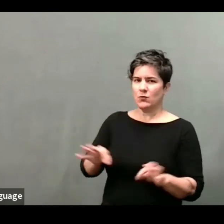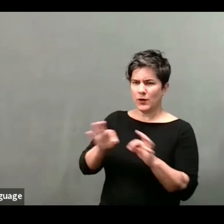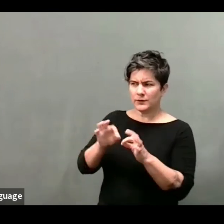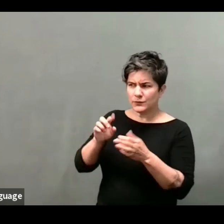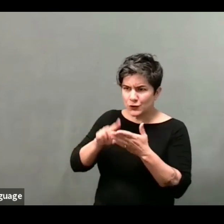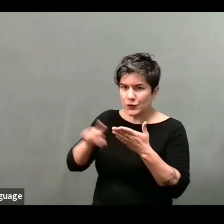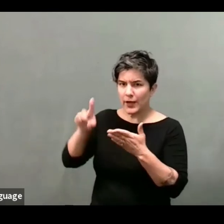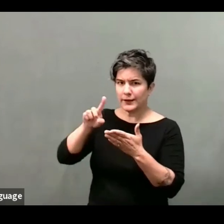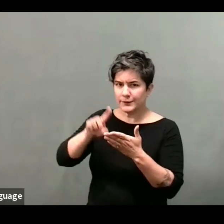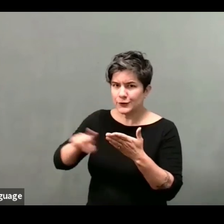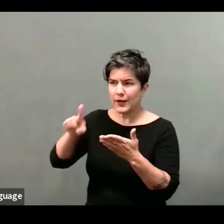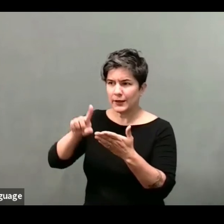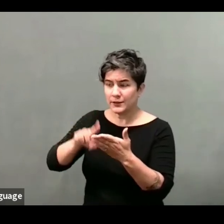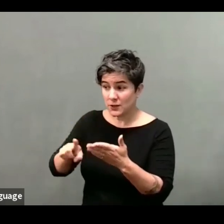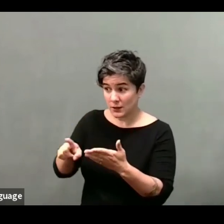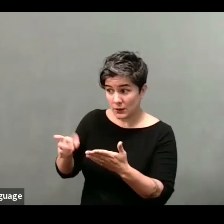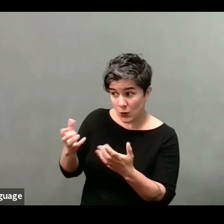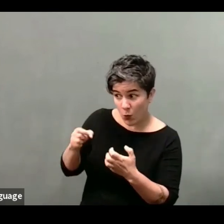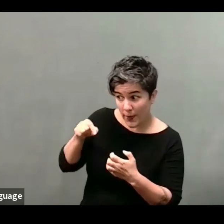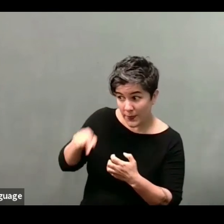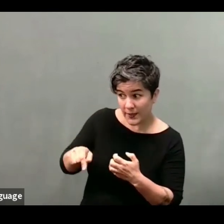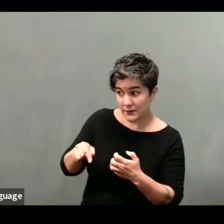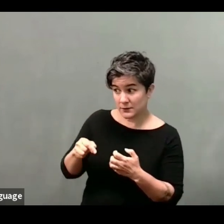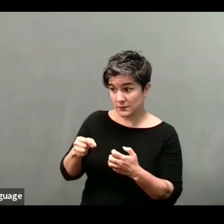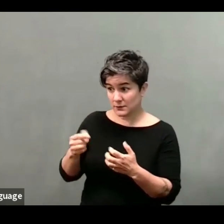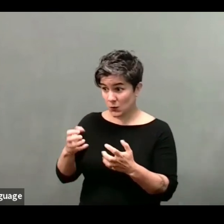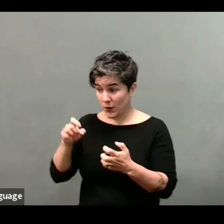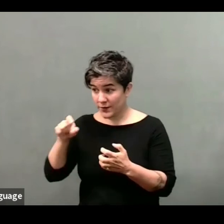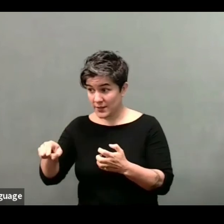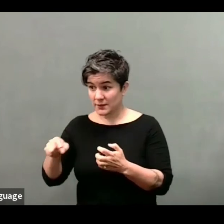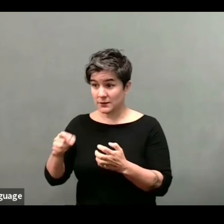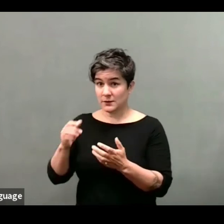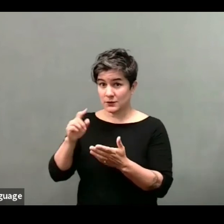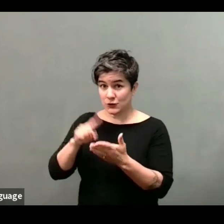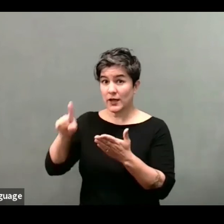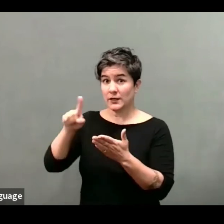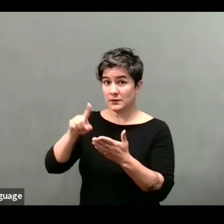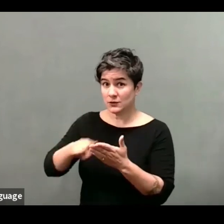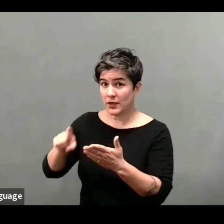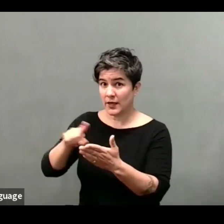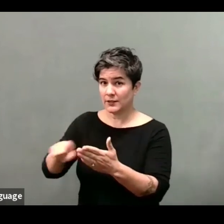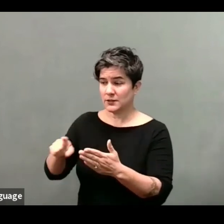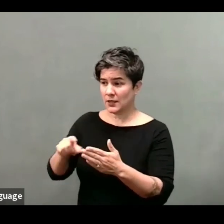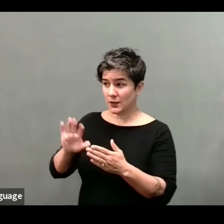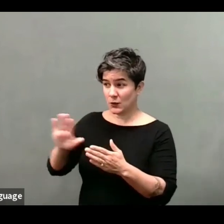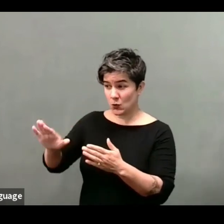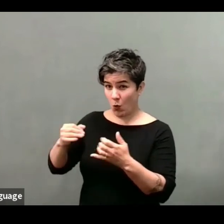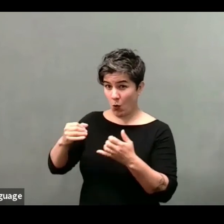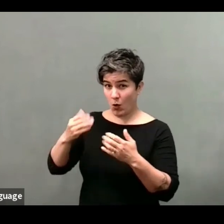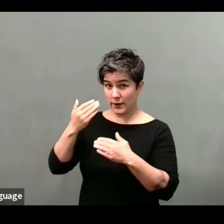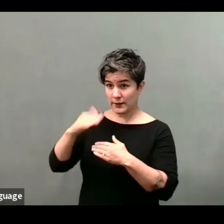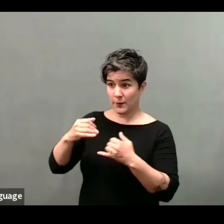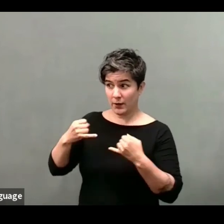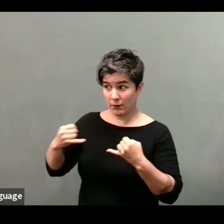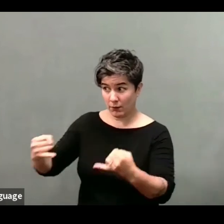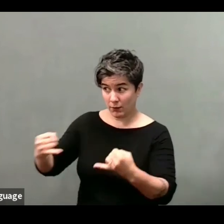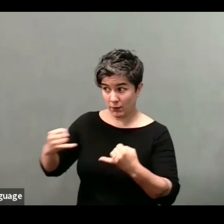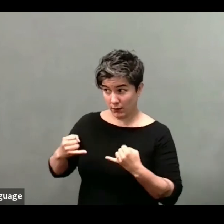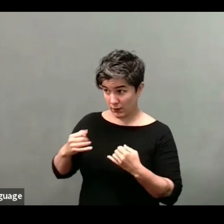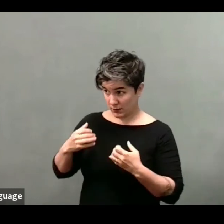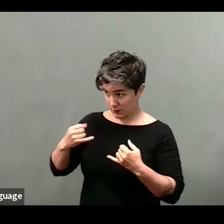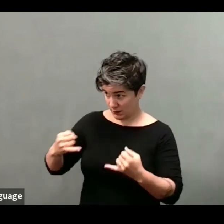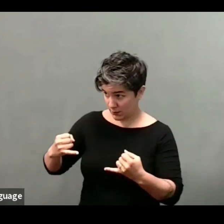only doing what the patient wants us to do and checking where that limit is and not stepping over that, because that can be